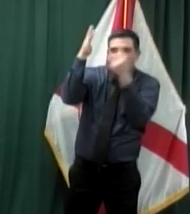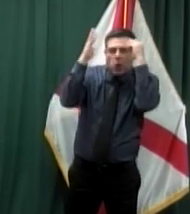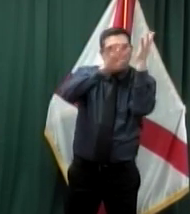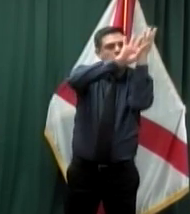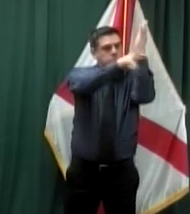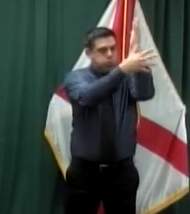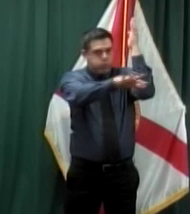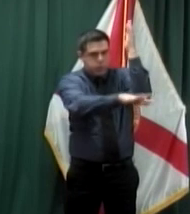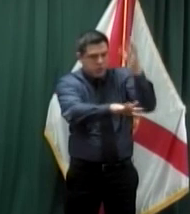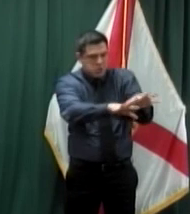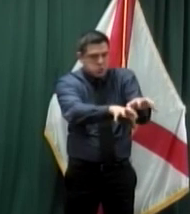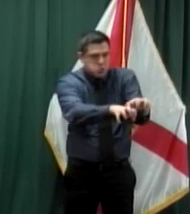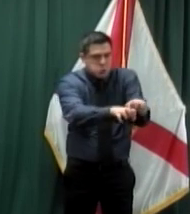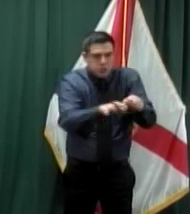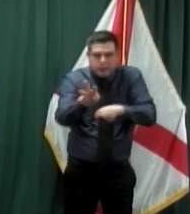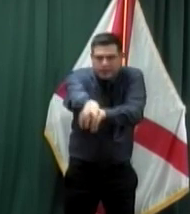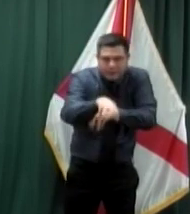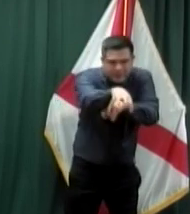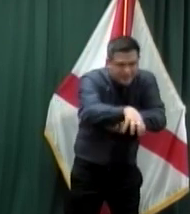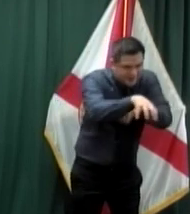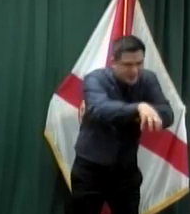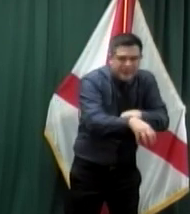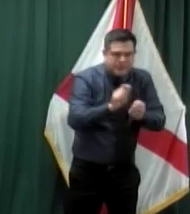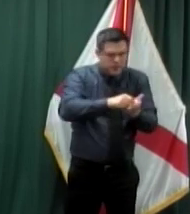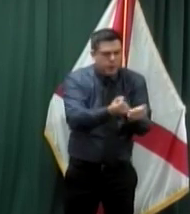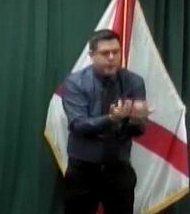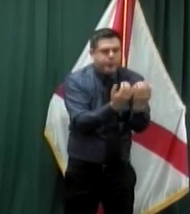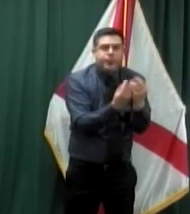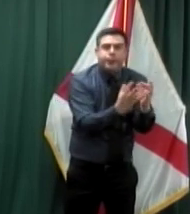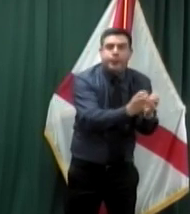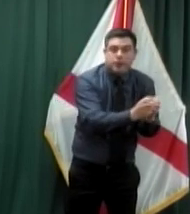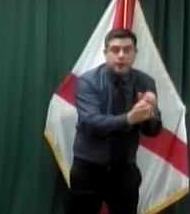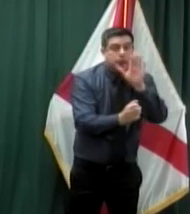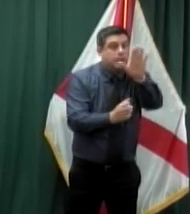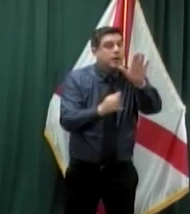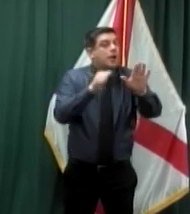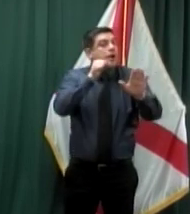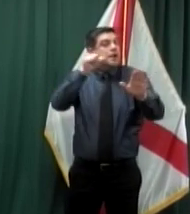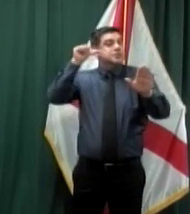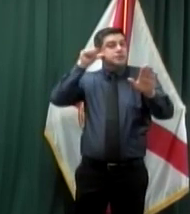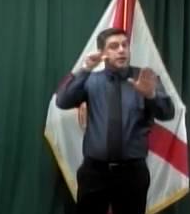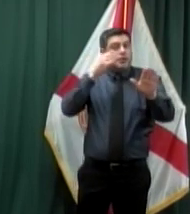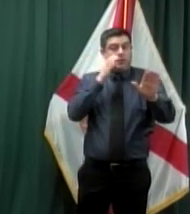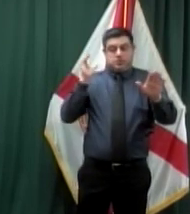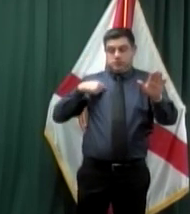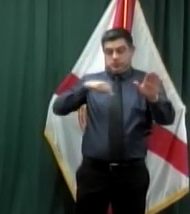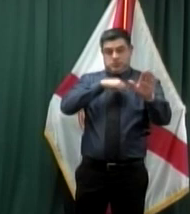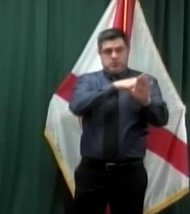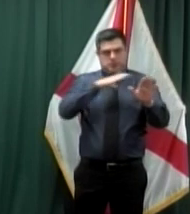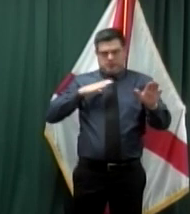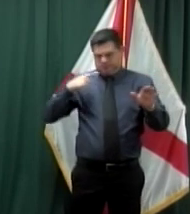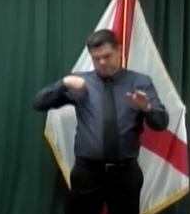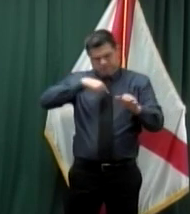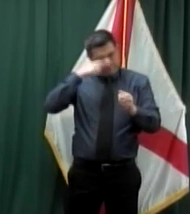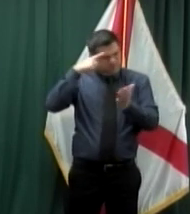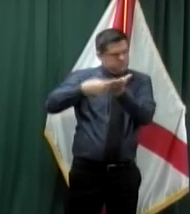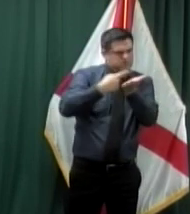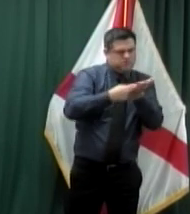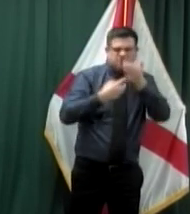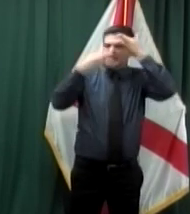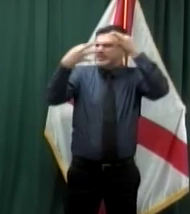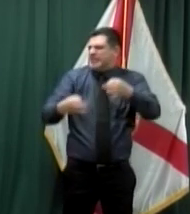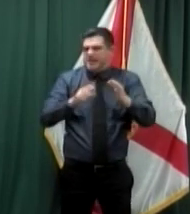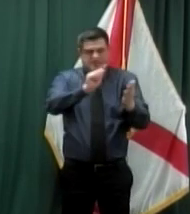County. This was issued as a result of the drought index reaching 502 on a scale